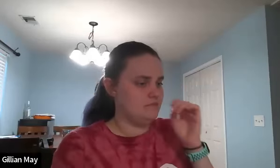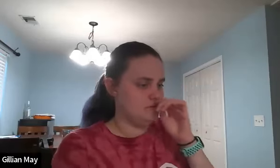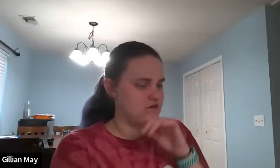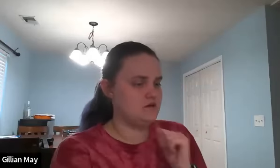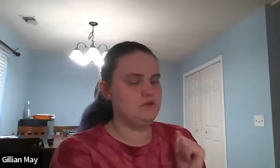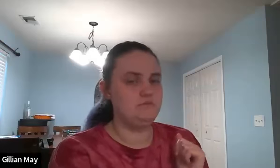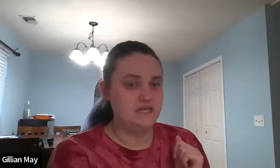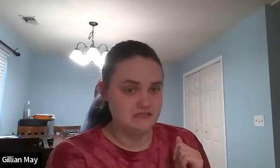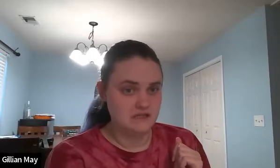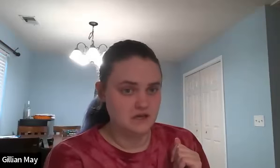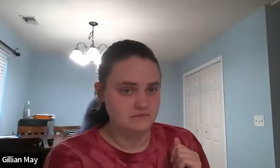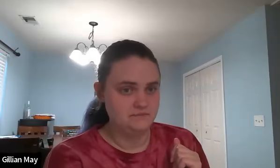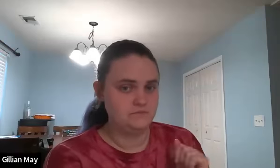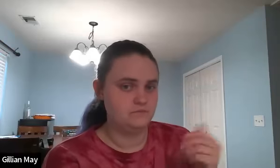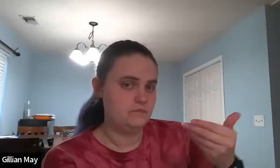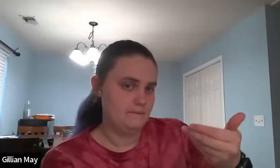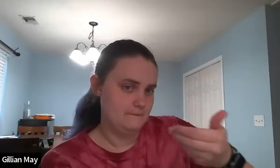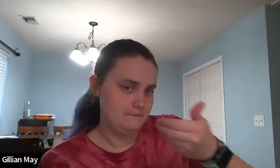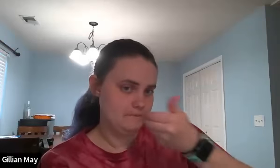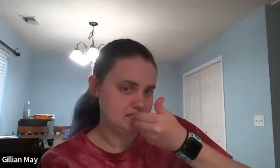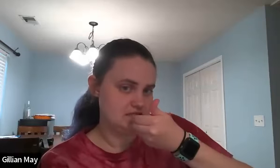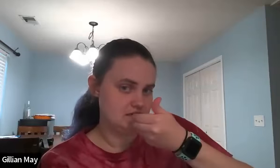we started with pizza. Pizza.